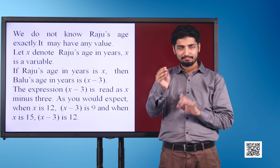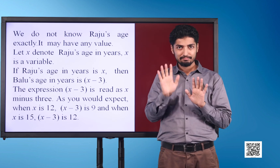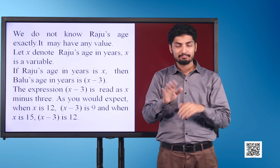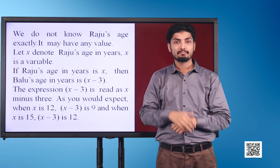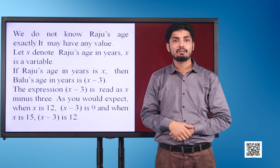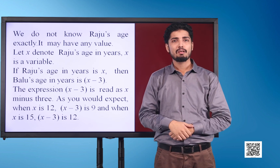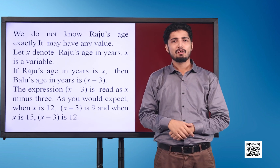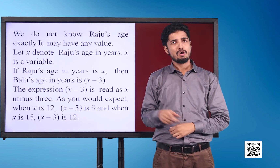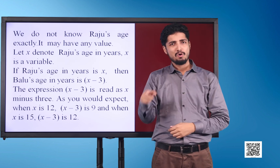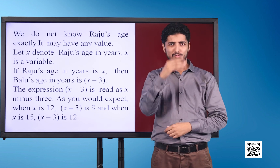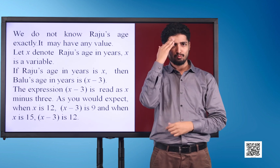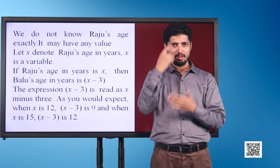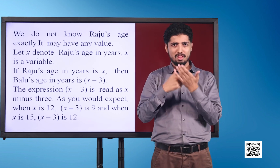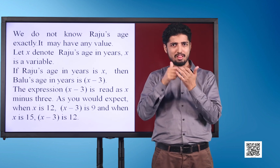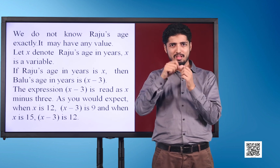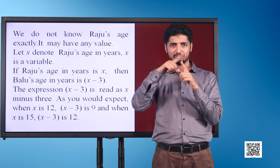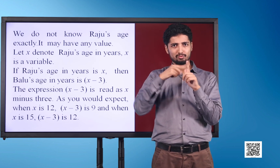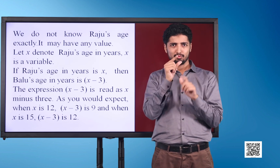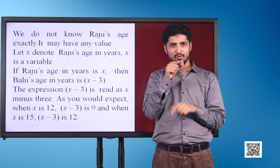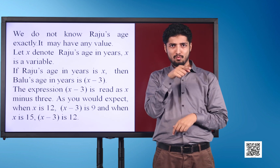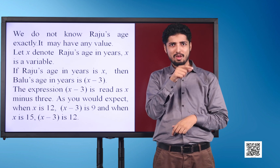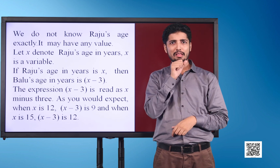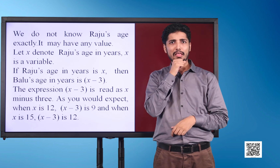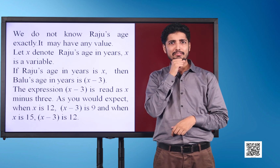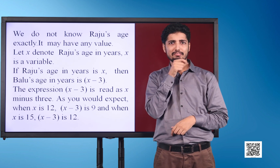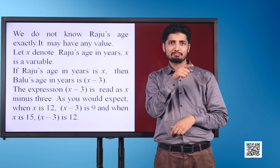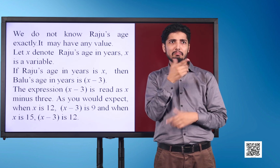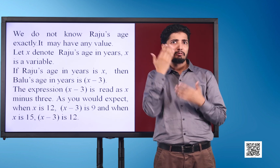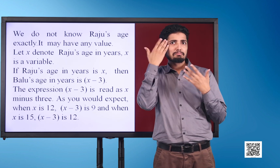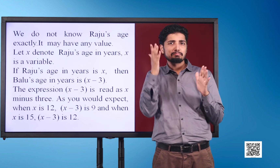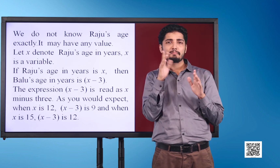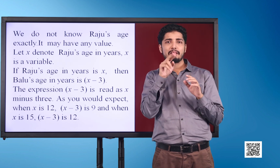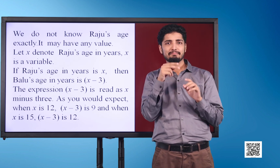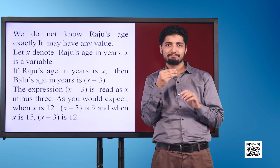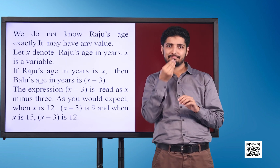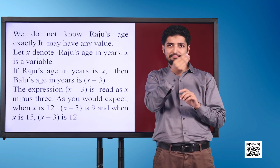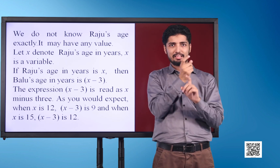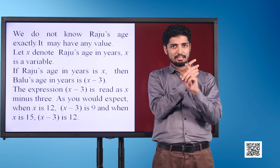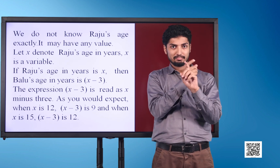If Raju's age in years is X, then Balu's age in years is X minus 3.